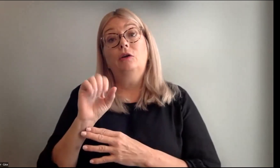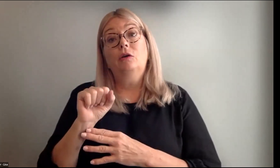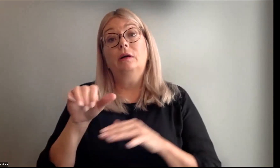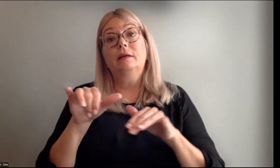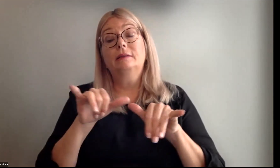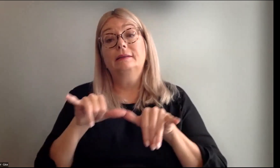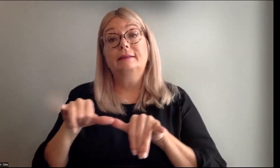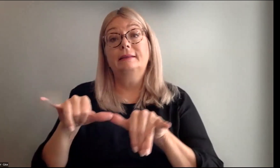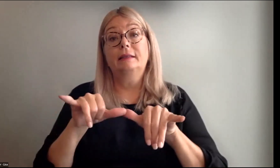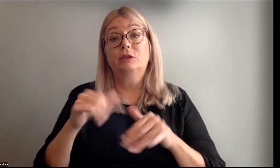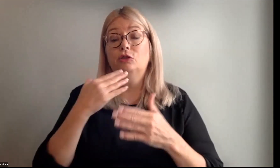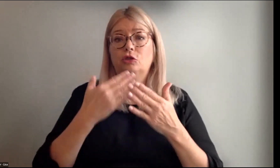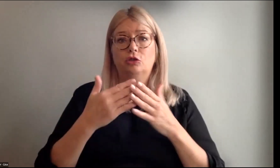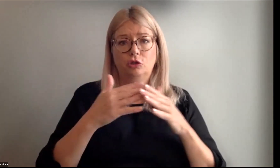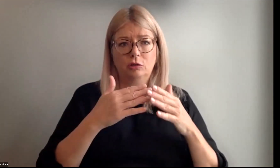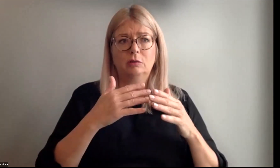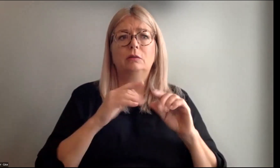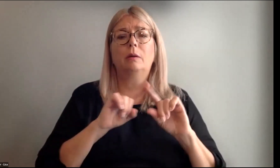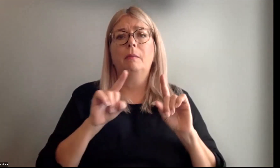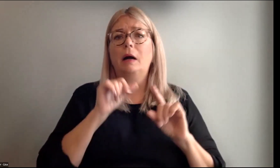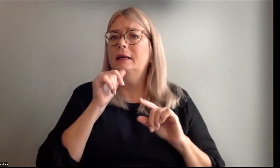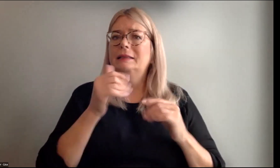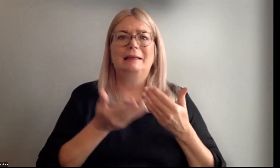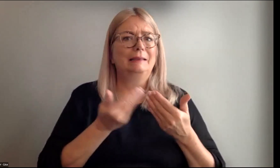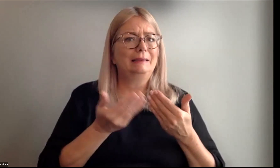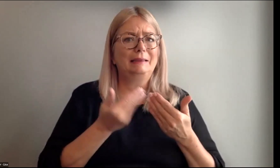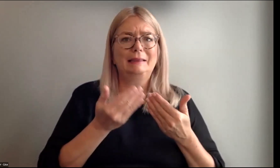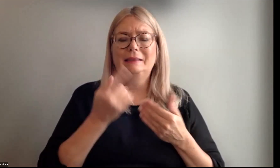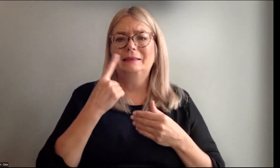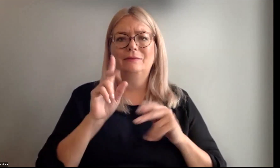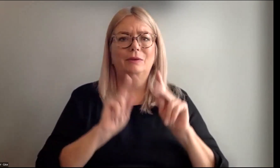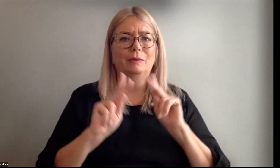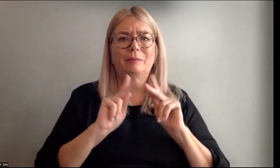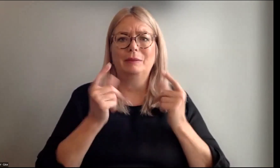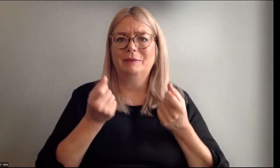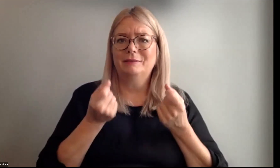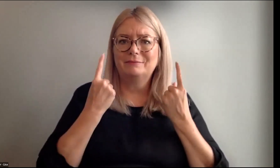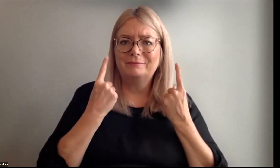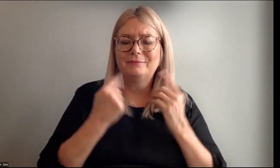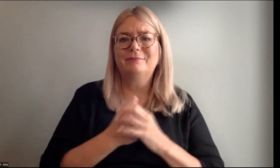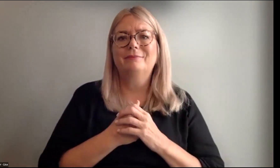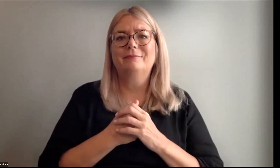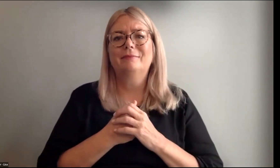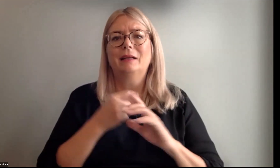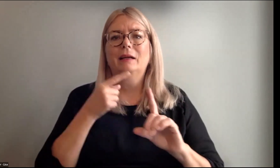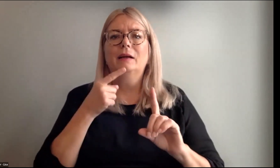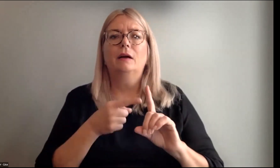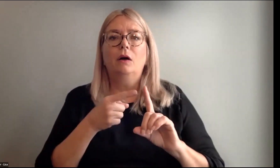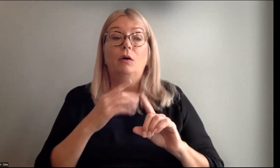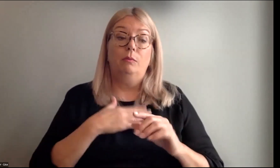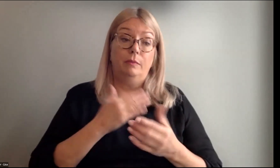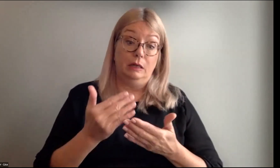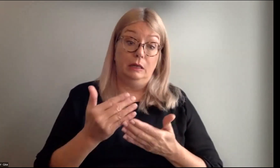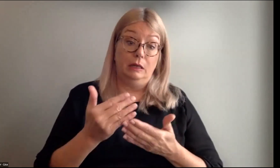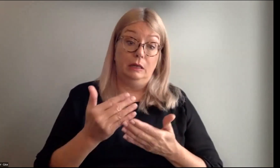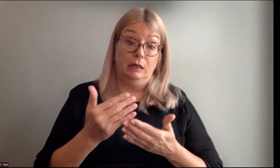standard, but it is not an easy one for people to understand. Like, oh, this is my income, so clearly I would